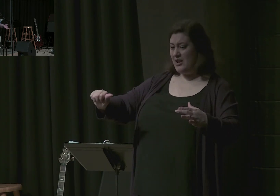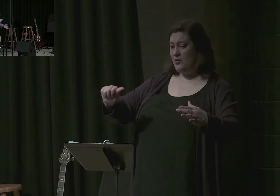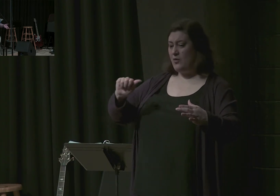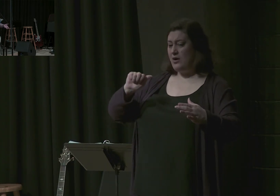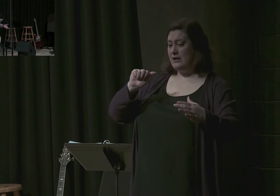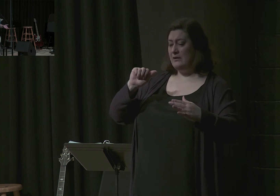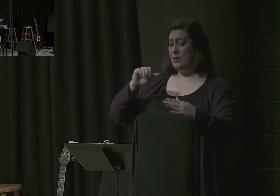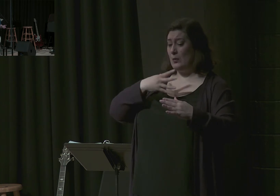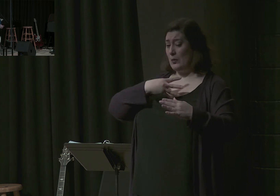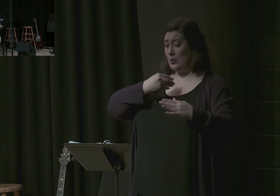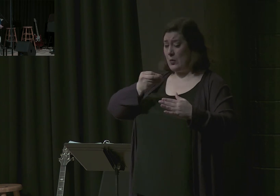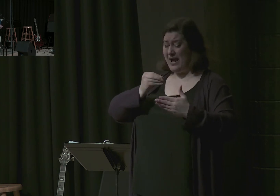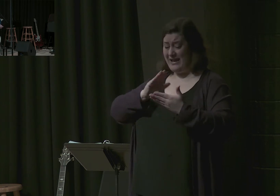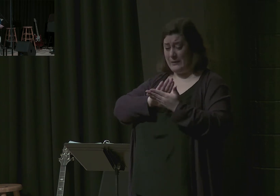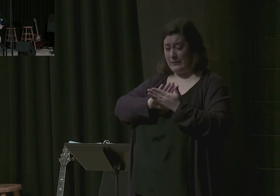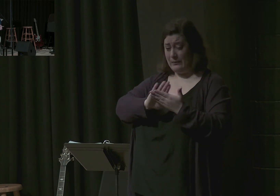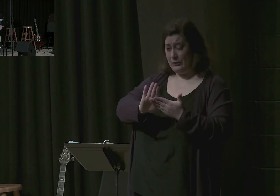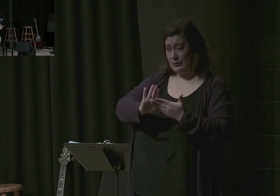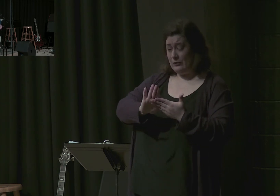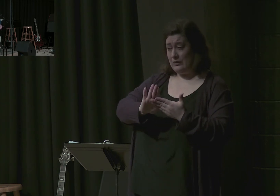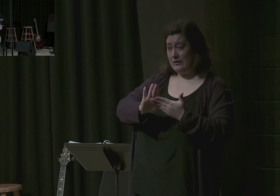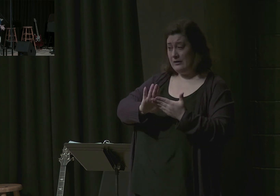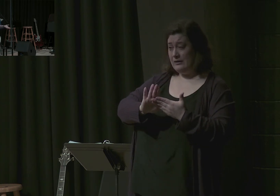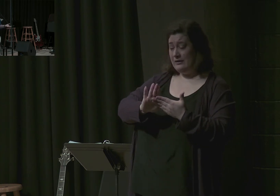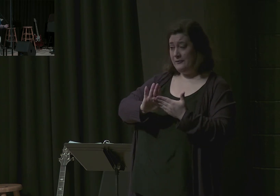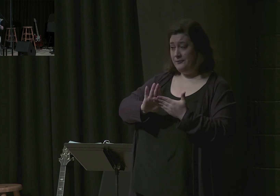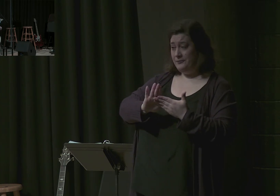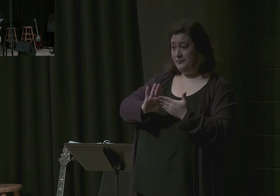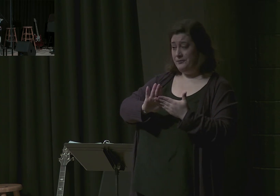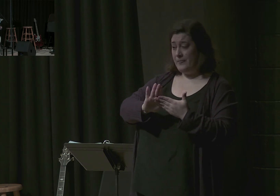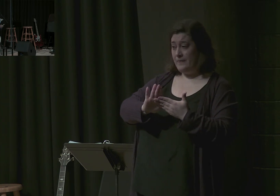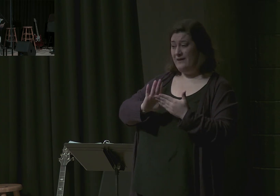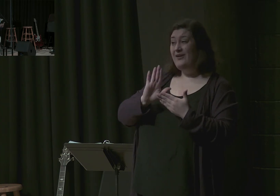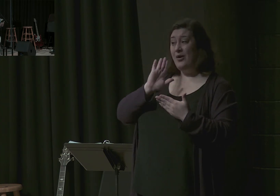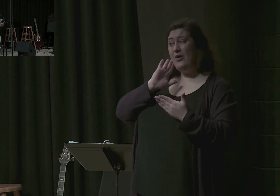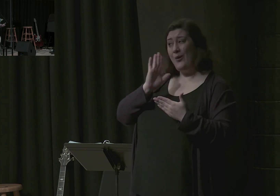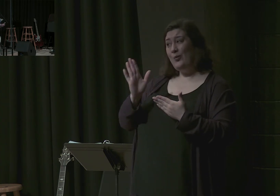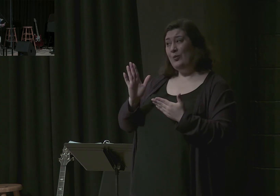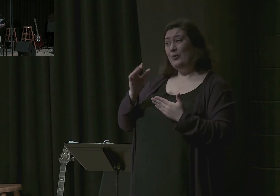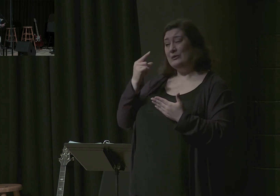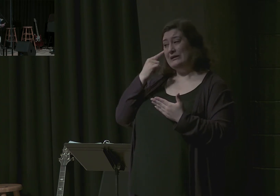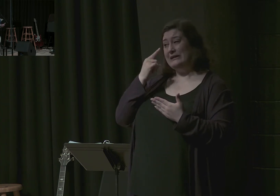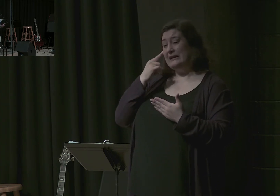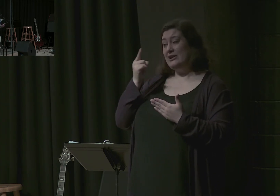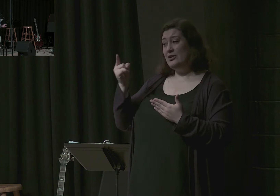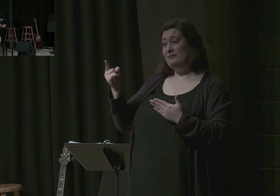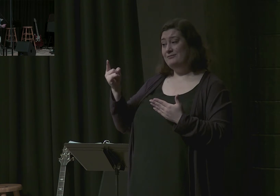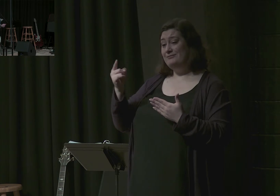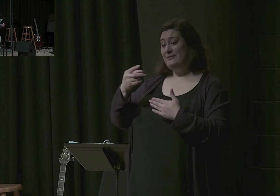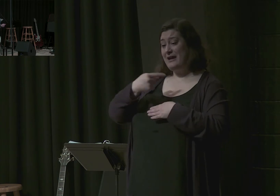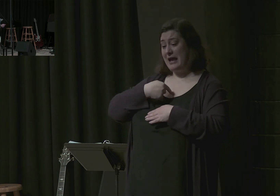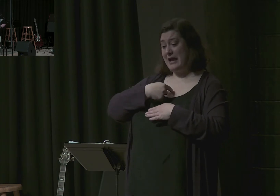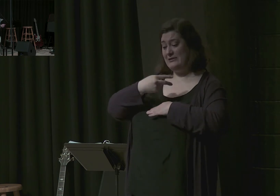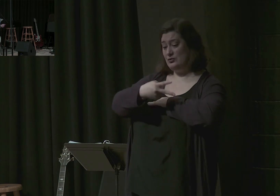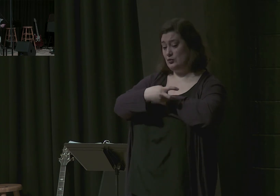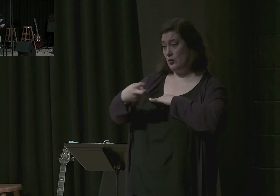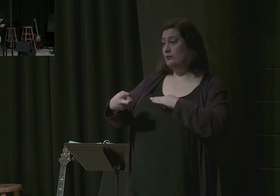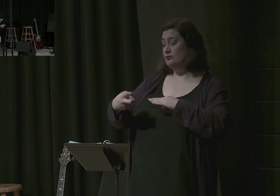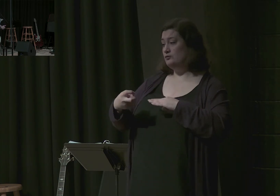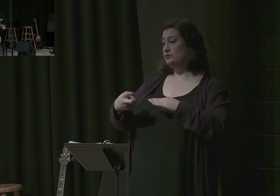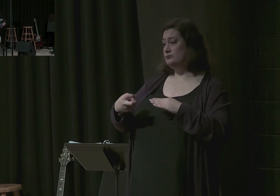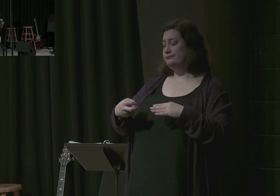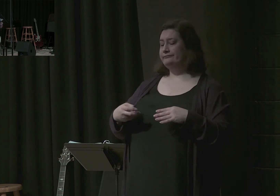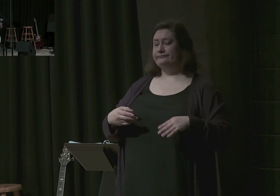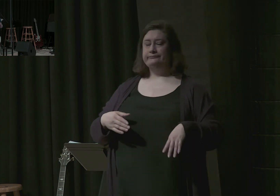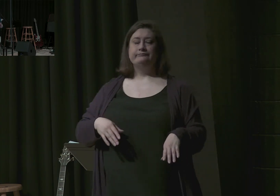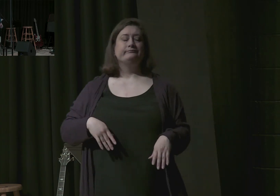and spotted among the goats and black among the lambs, if found with me, shall be counted as stolen.